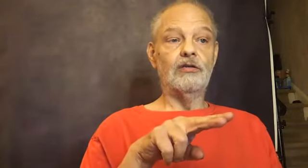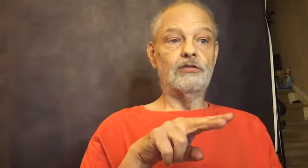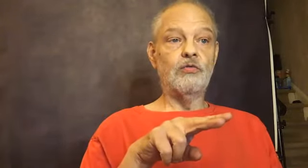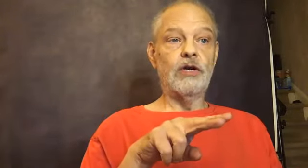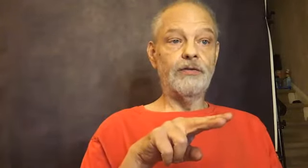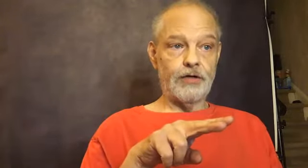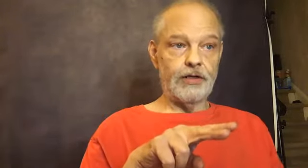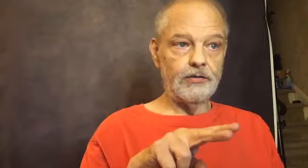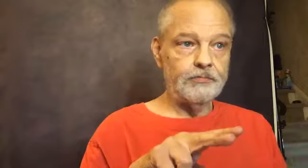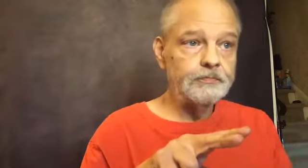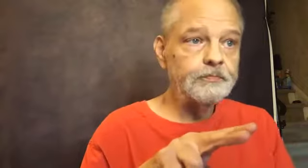23.